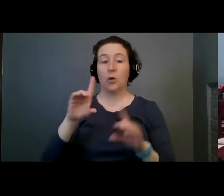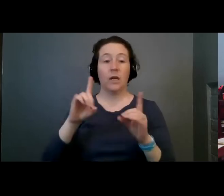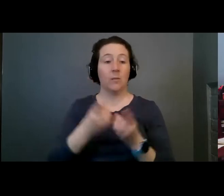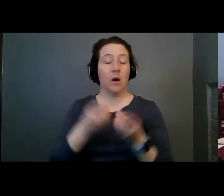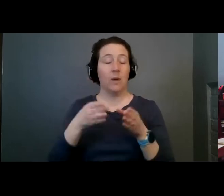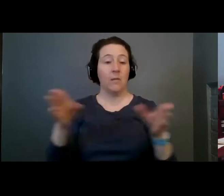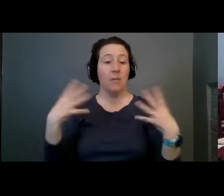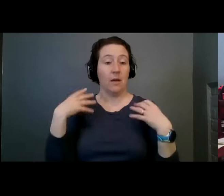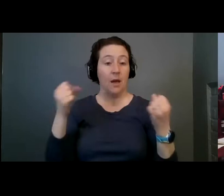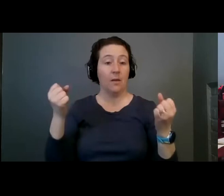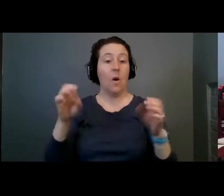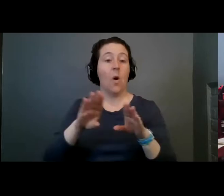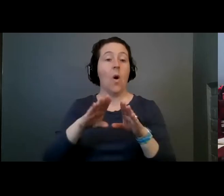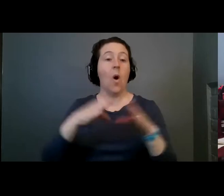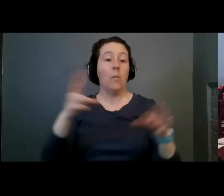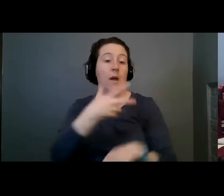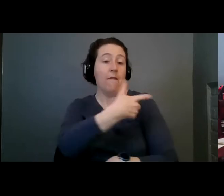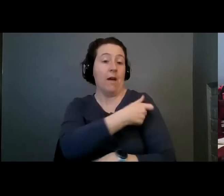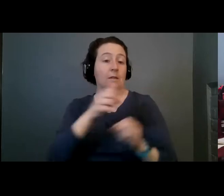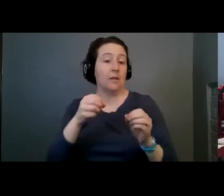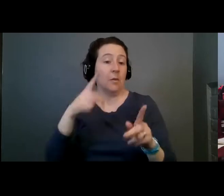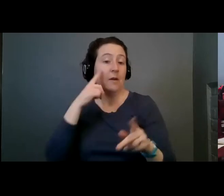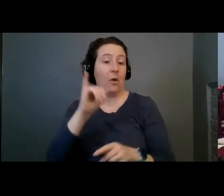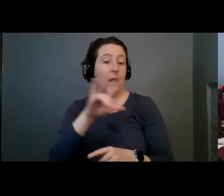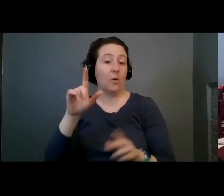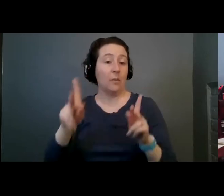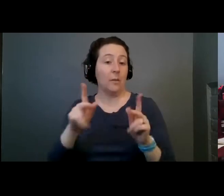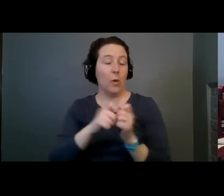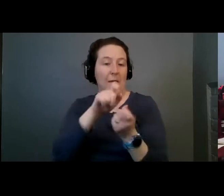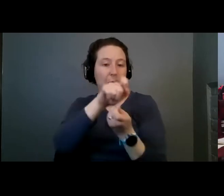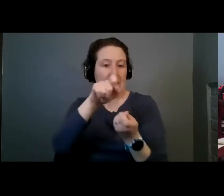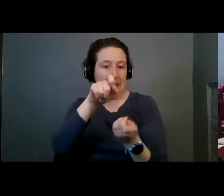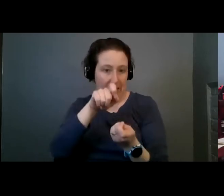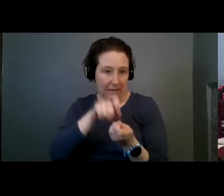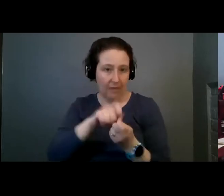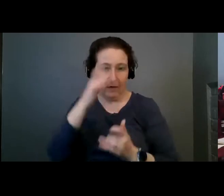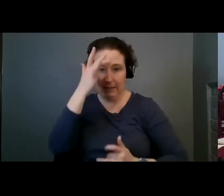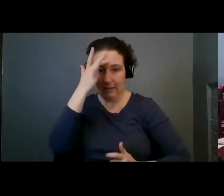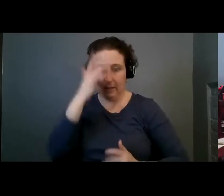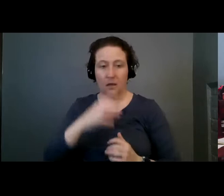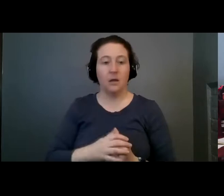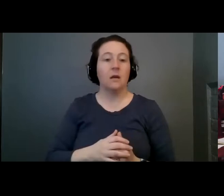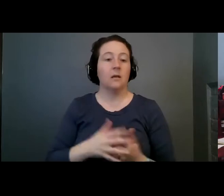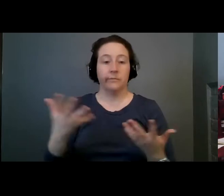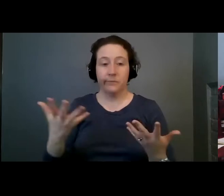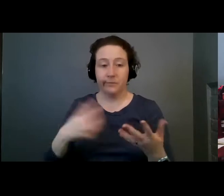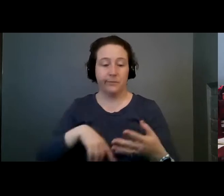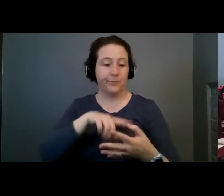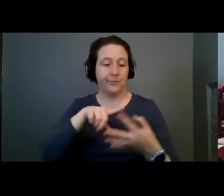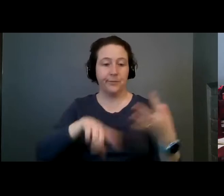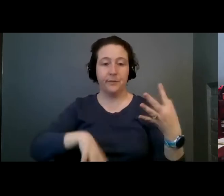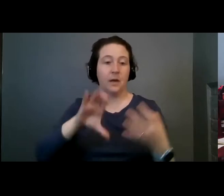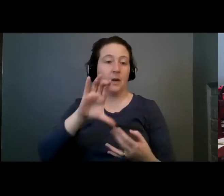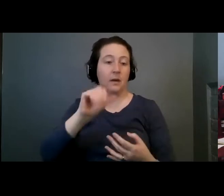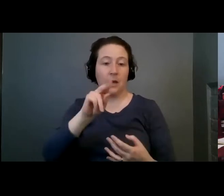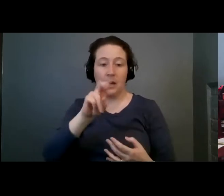is opening vaccine opportunities to Illinoisans with specific underlying health conditions that include